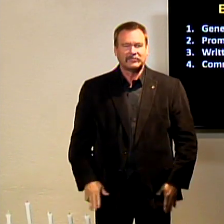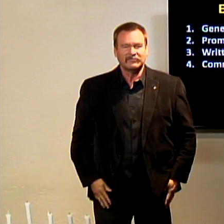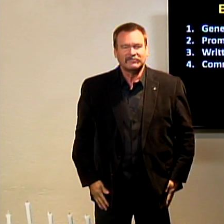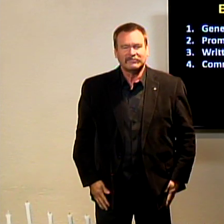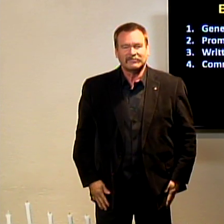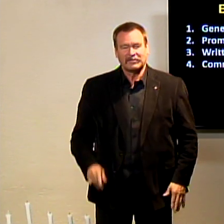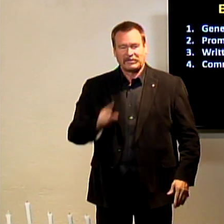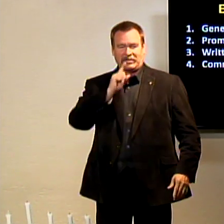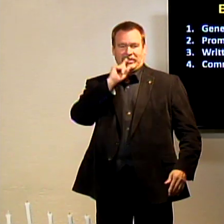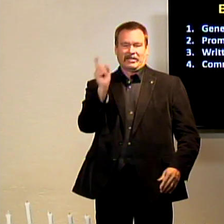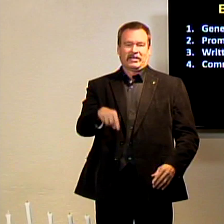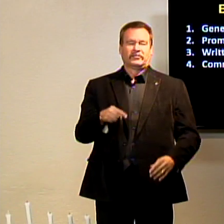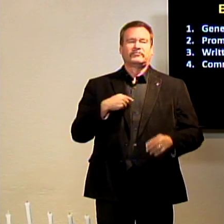enemy.